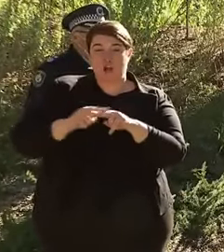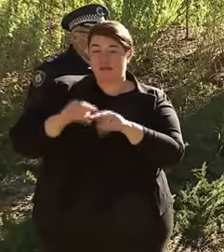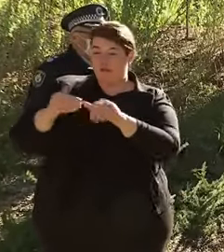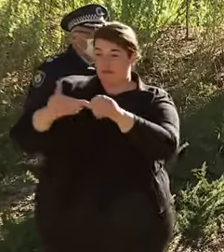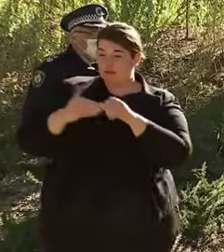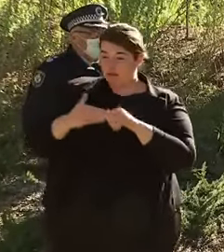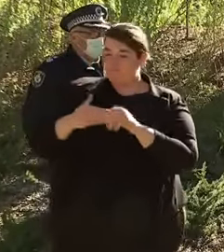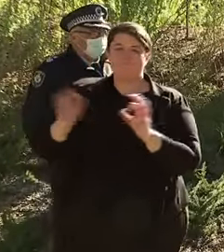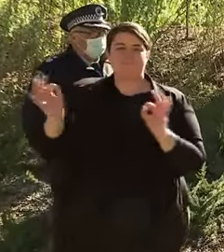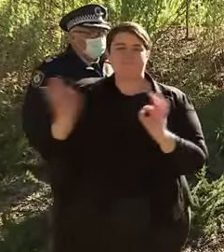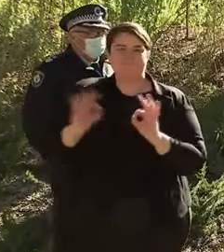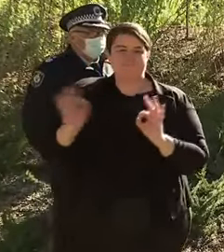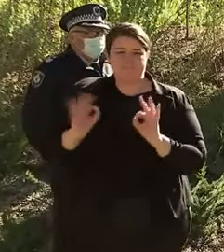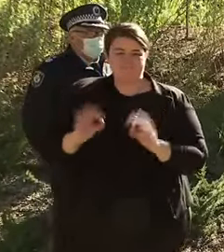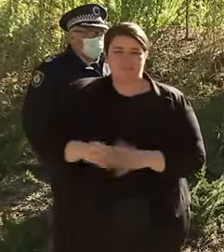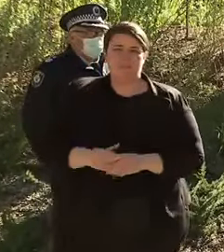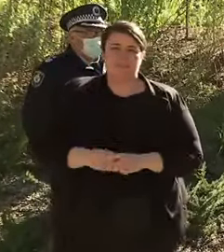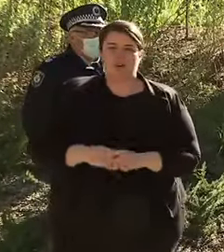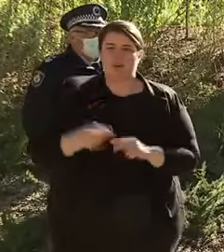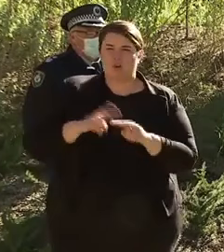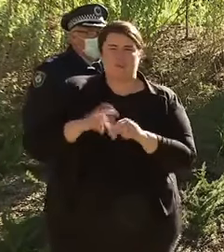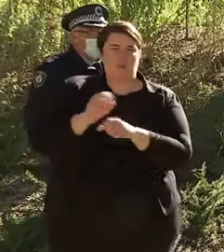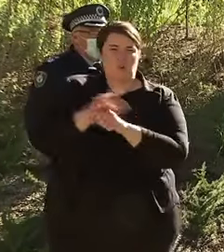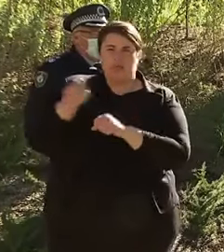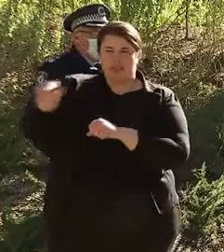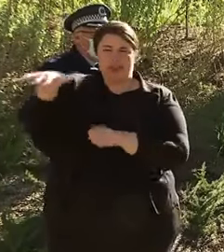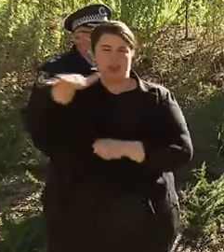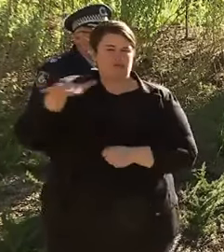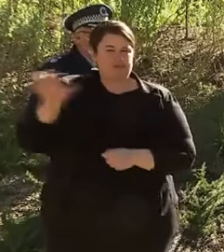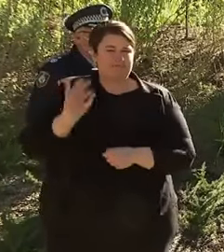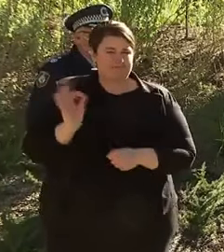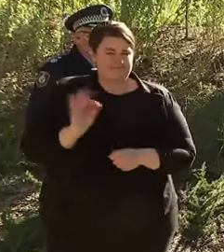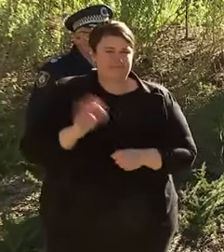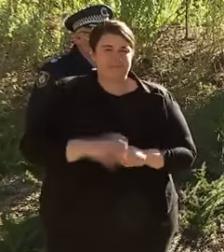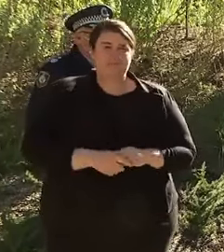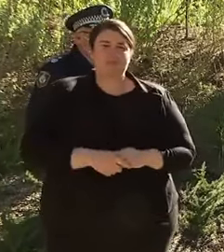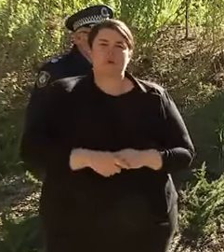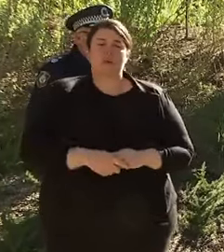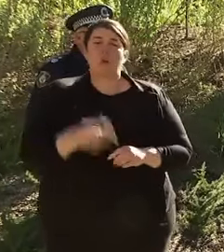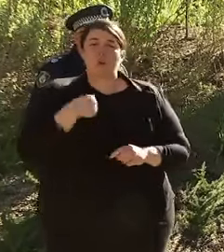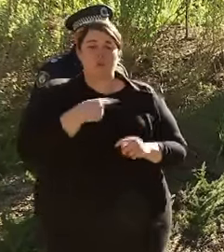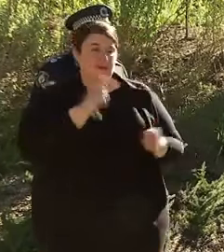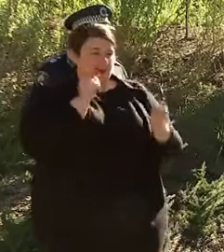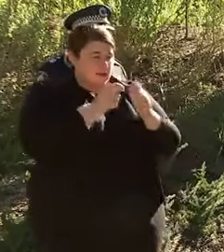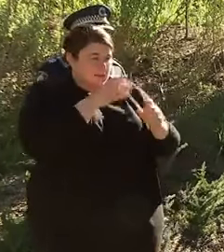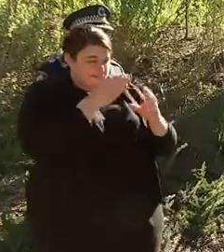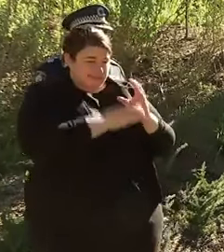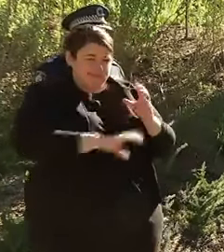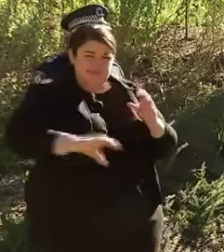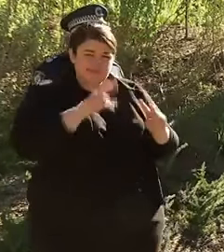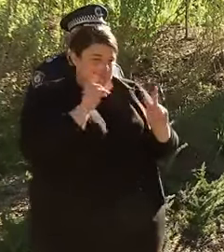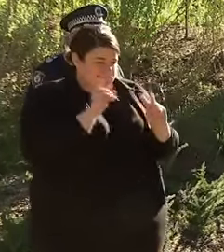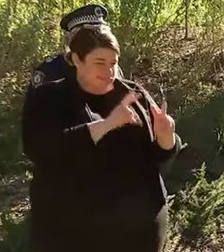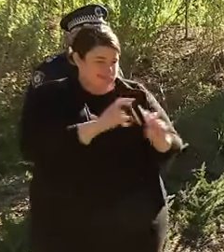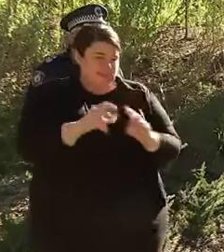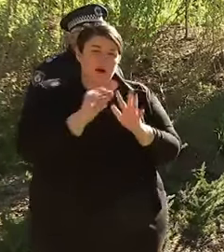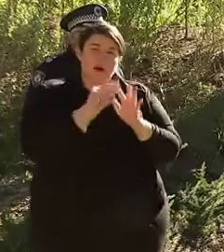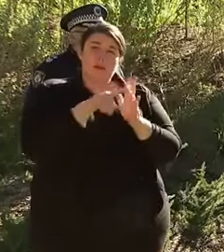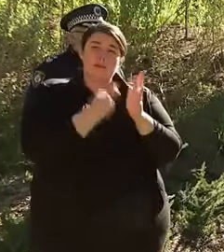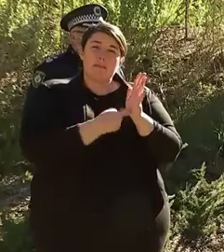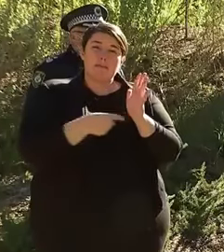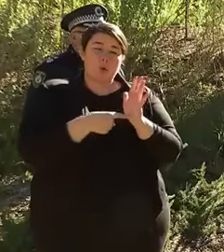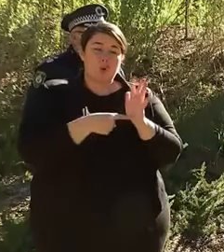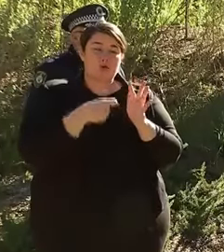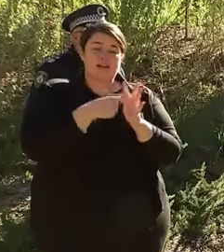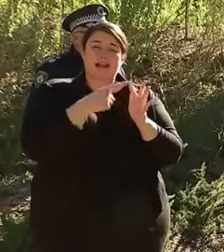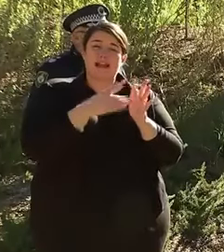no fragments of the virus. In relation to our sewage surveillance in Port Kembla, we have got a